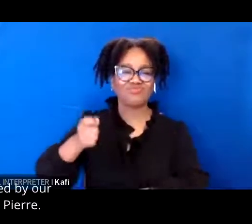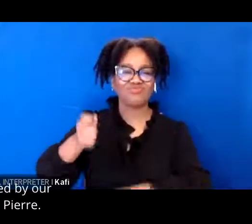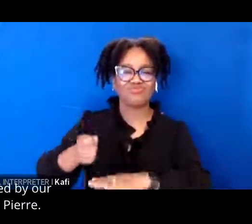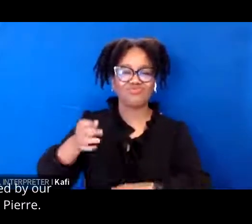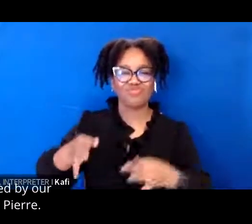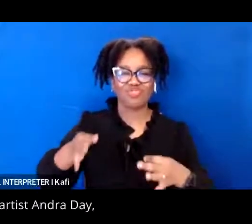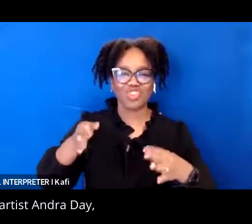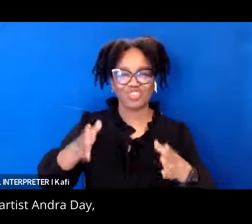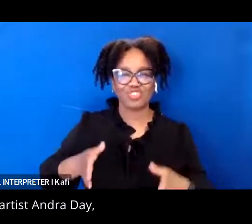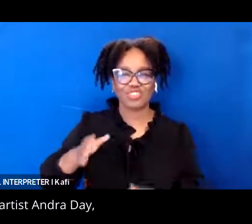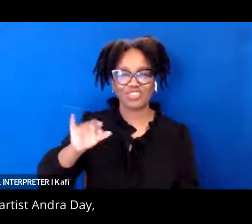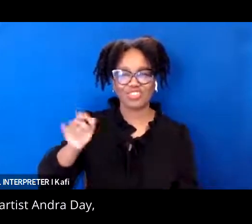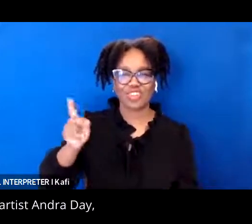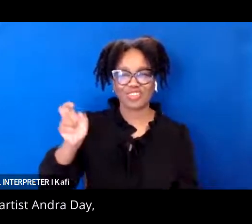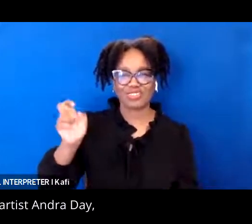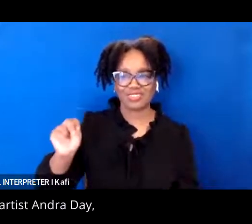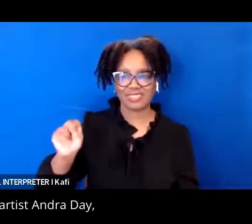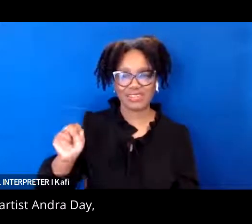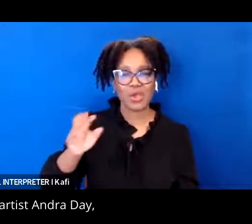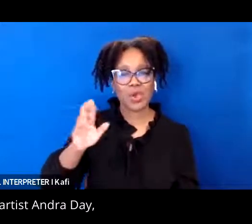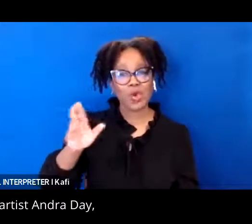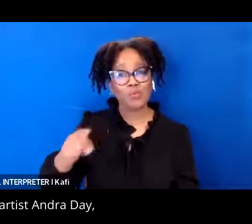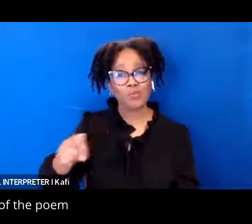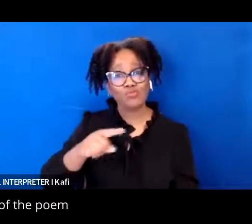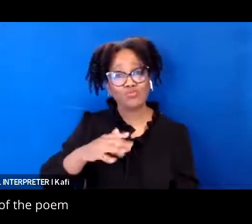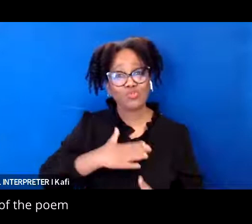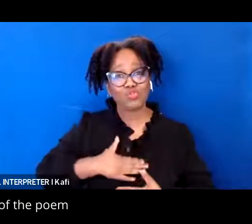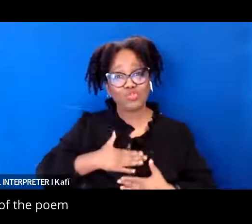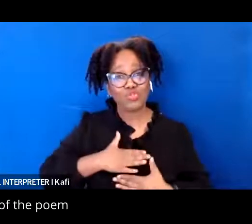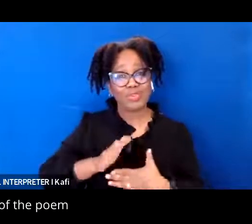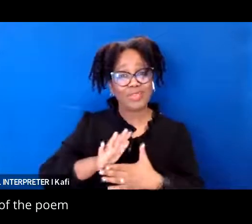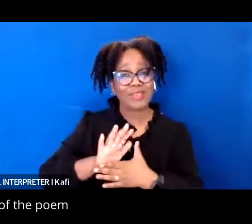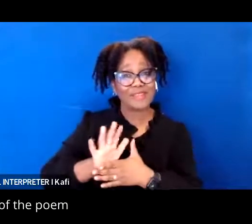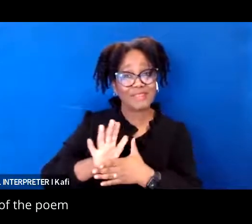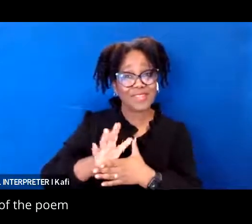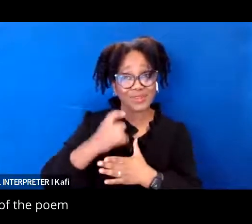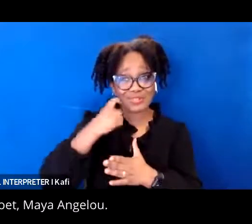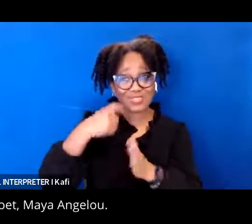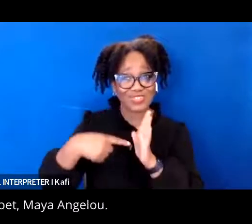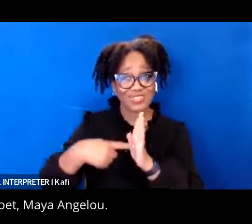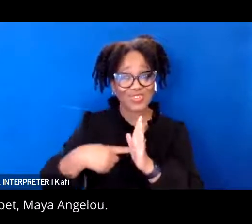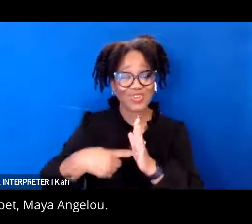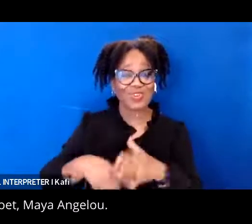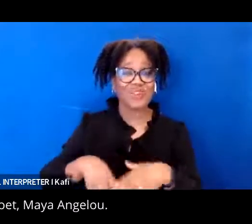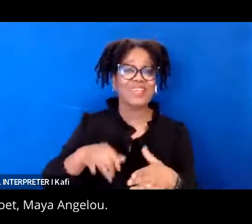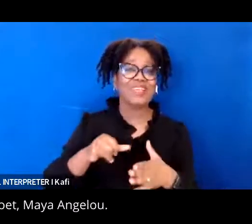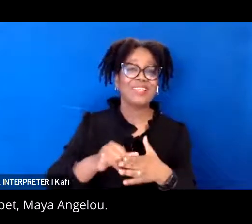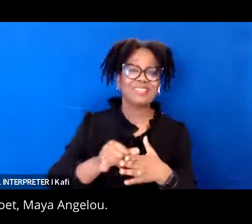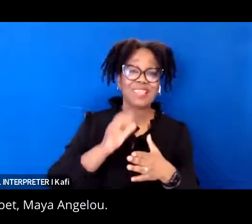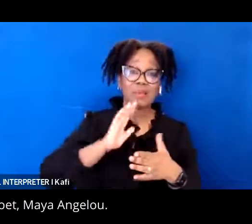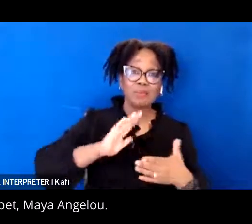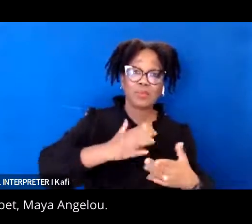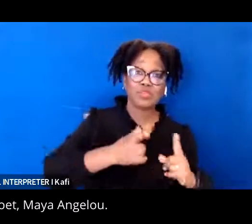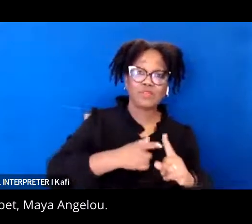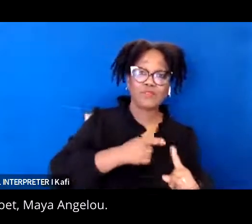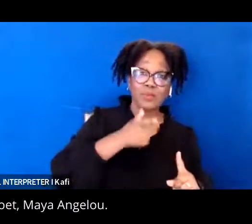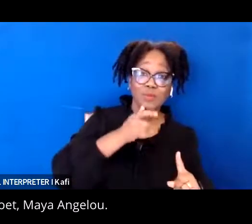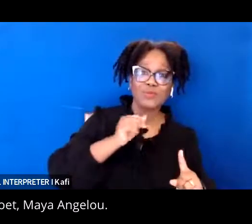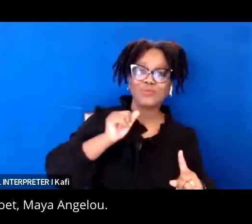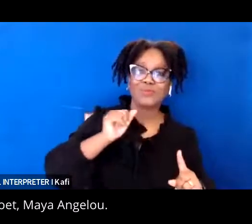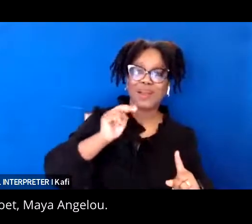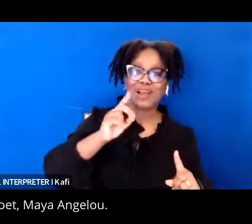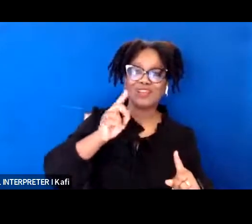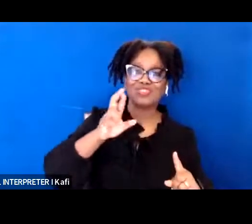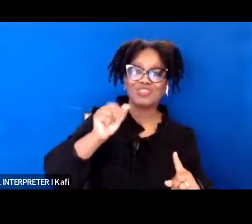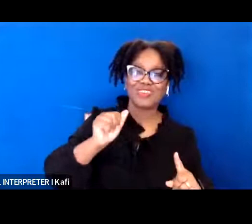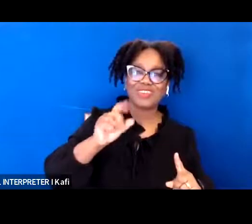ludna pierre the music was by the artist andrea day and the snippets of the poem was from the amazing poet maya